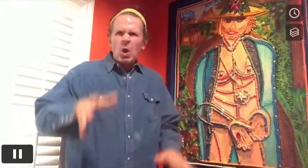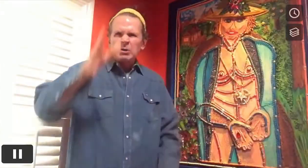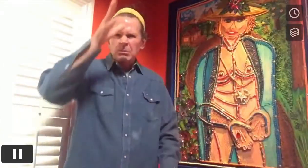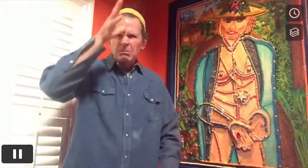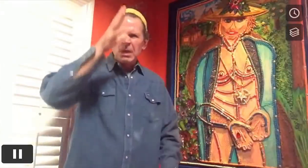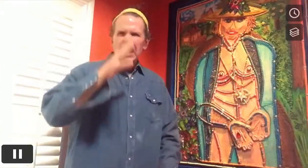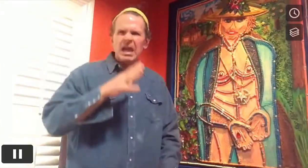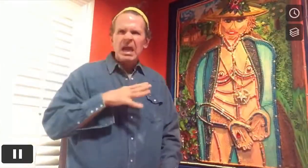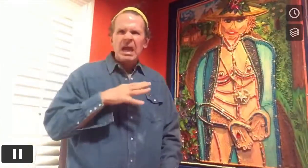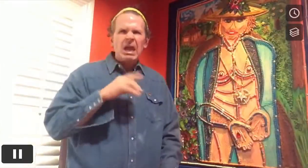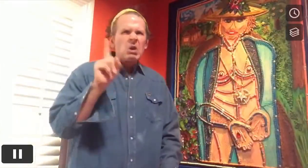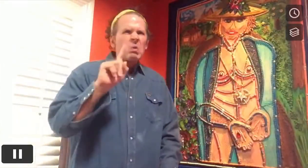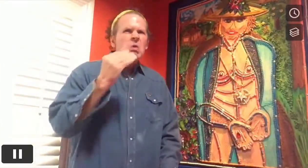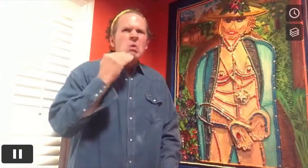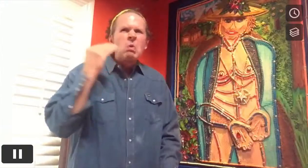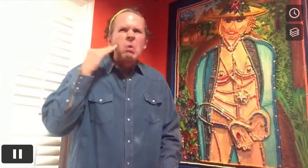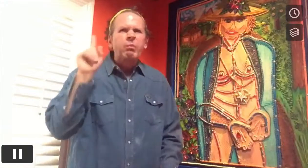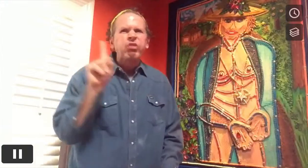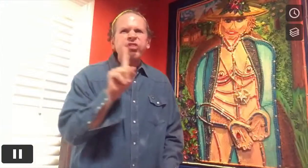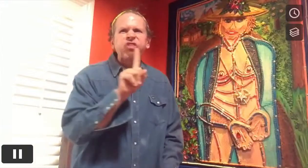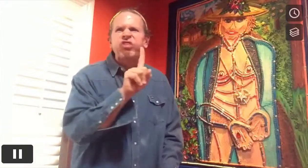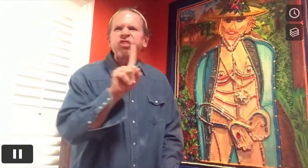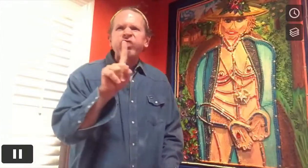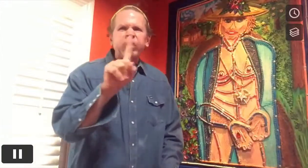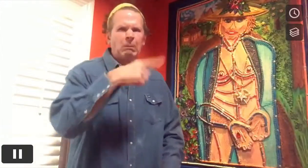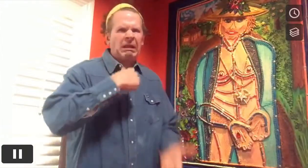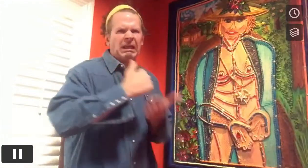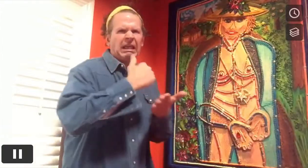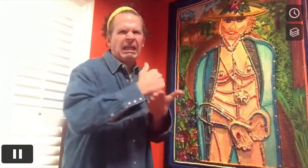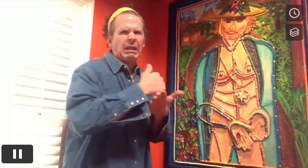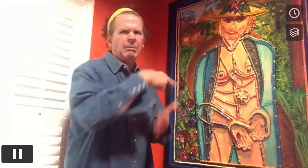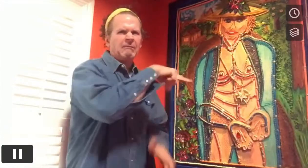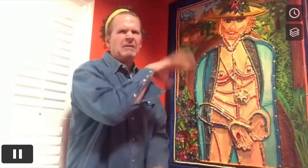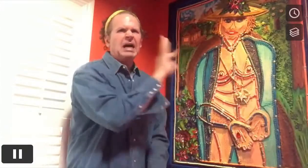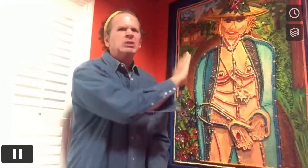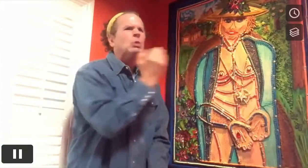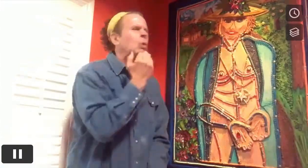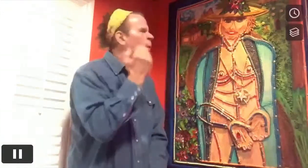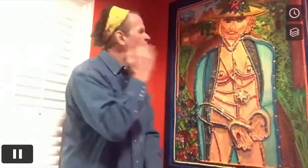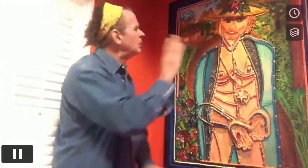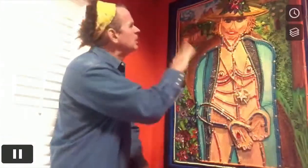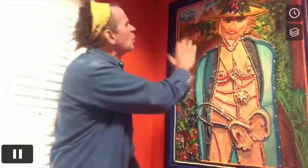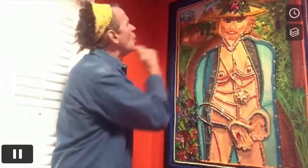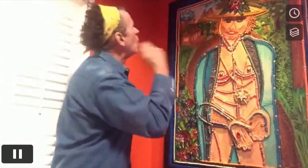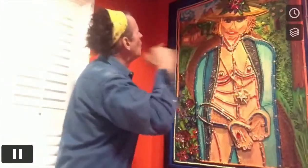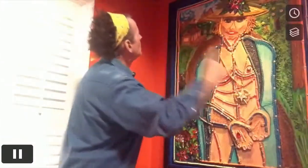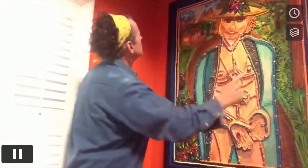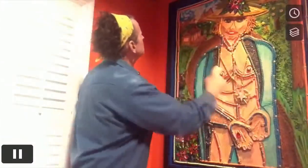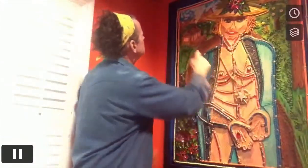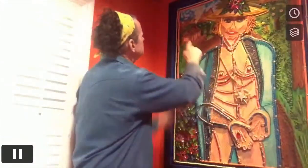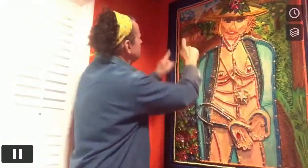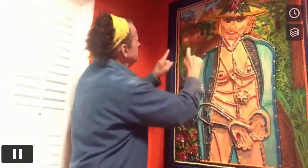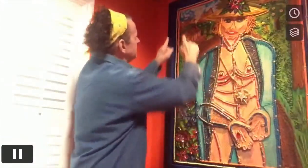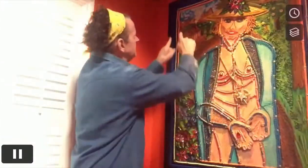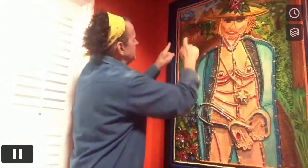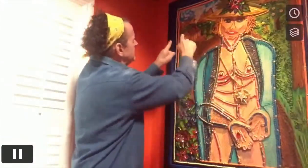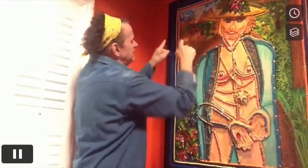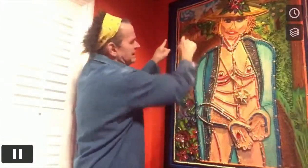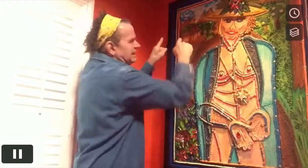He seems lost. A lost man. Where is his home? Wondering. Let's help him find his home. Hey, your home is right